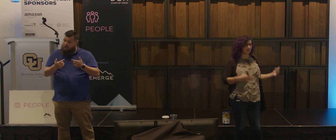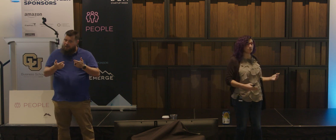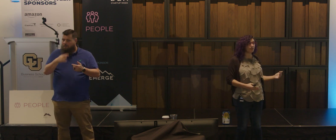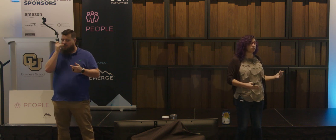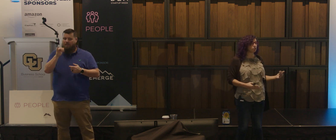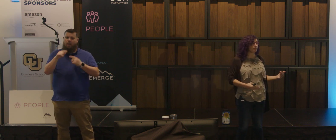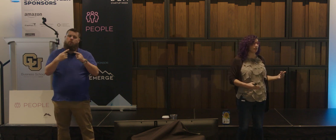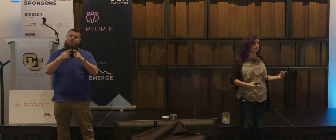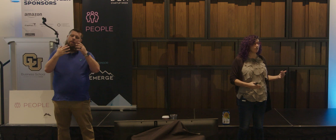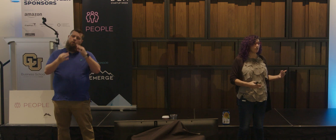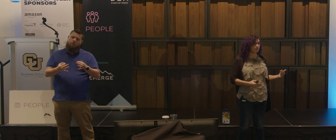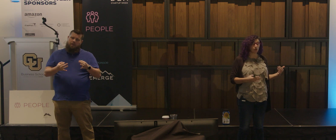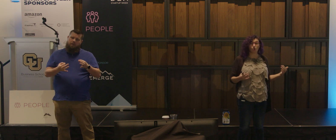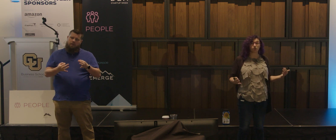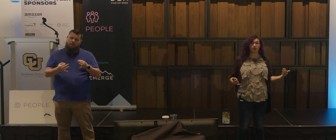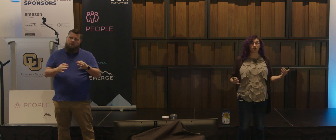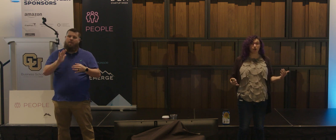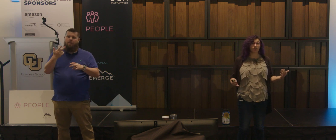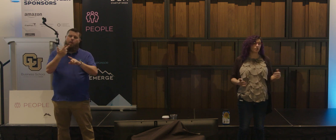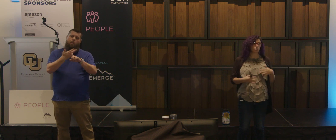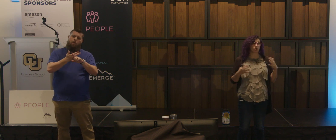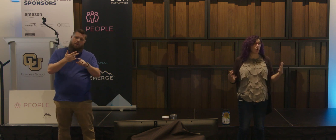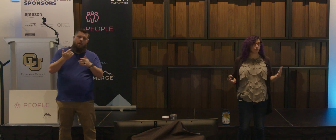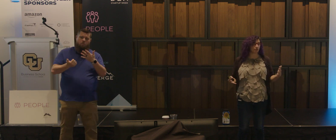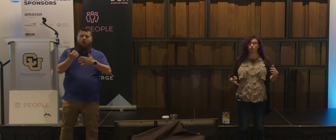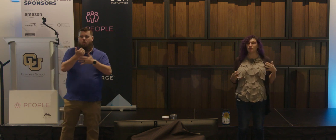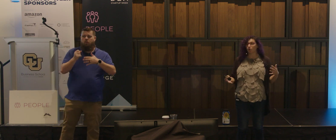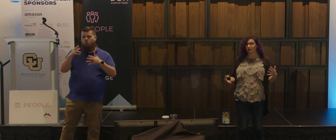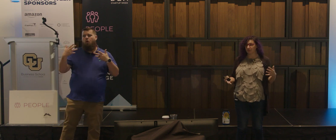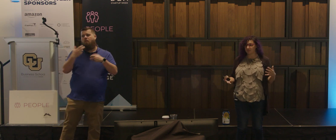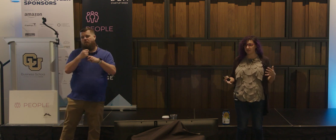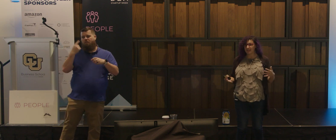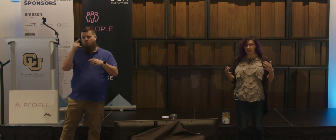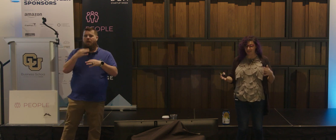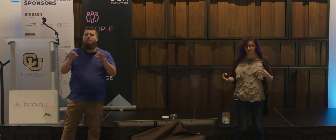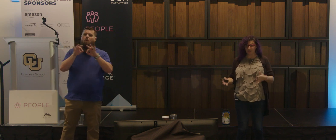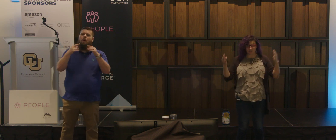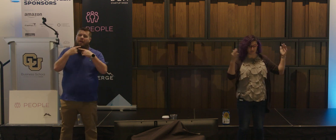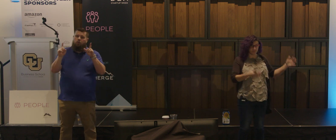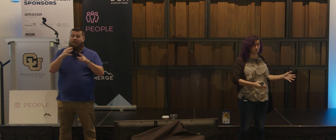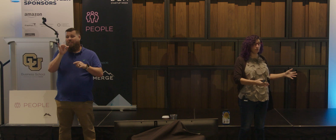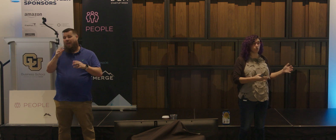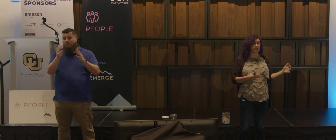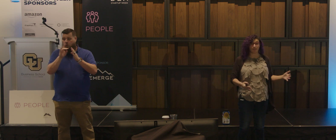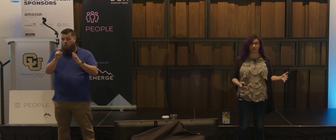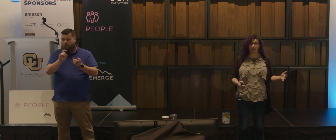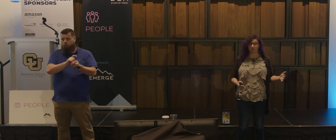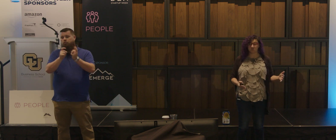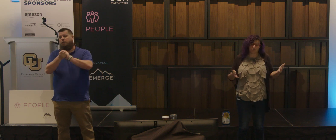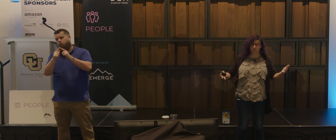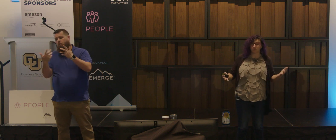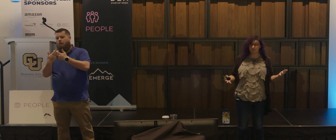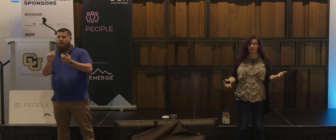because that's when they determine their quarterly priorities or overview important announcements. And that meeting would have to move to accommodate